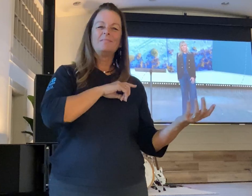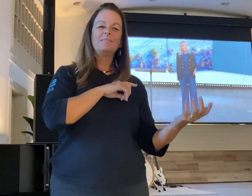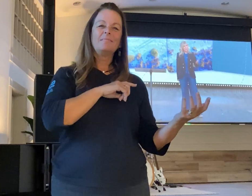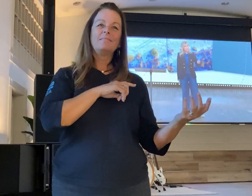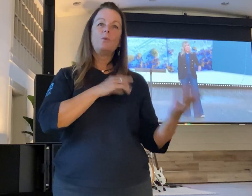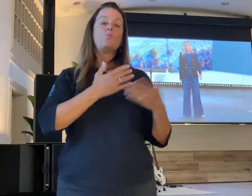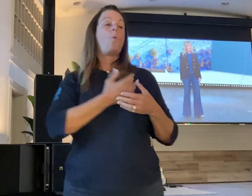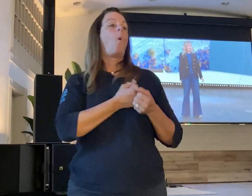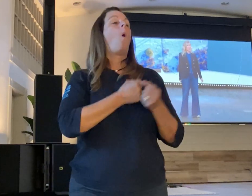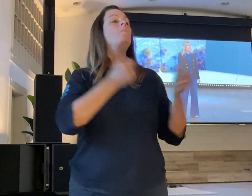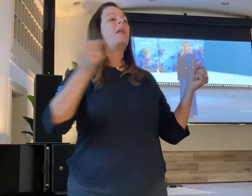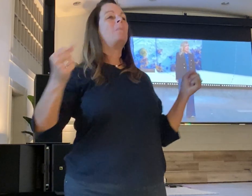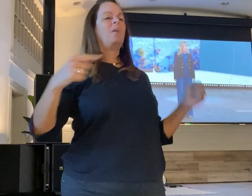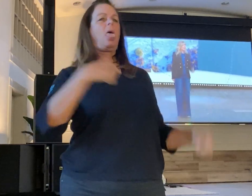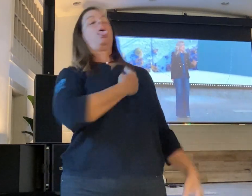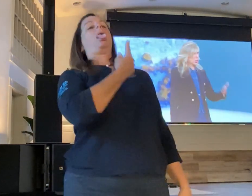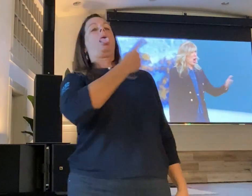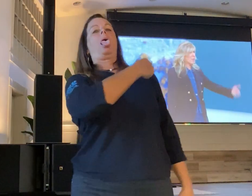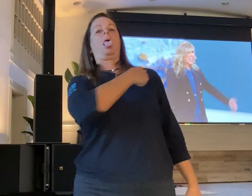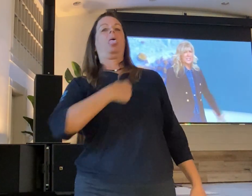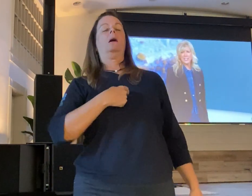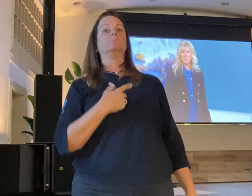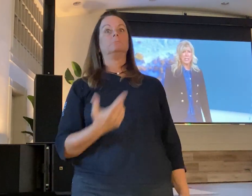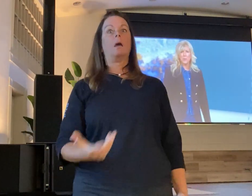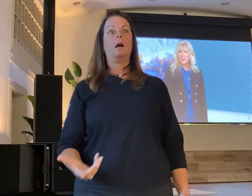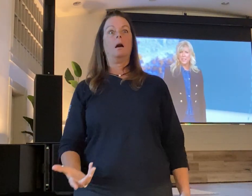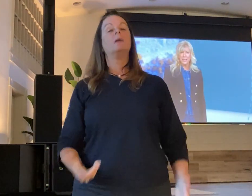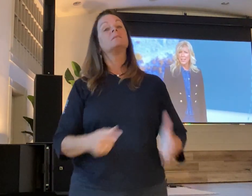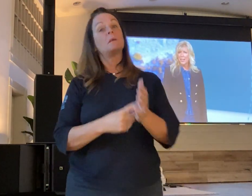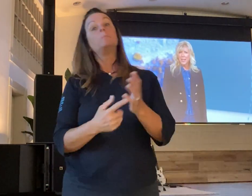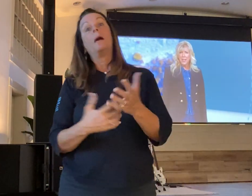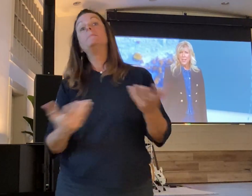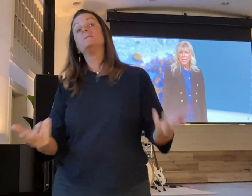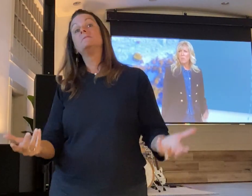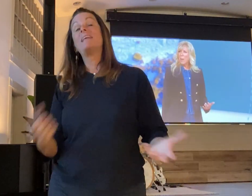You shared a vulnerability and someone used it against you. You shared a confidence and